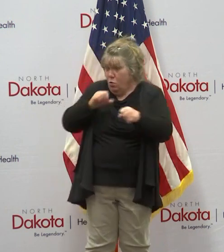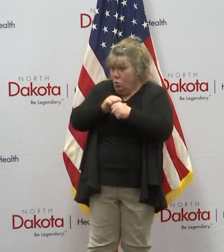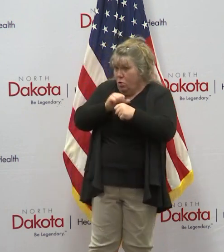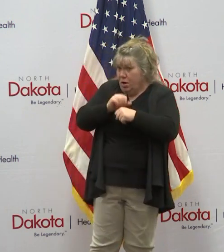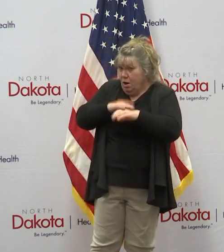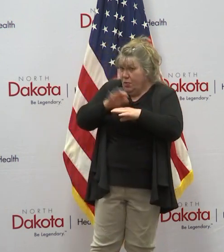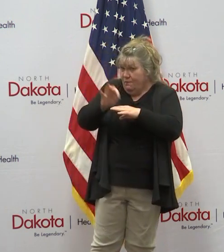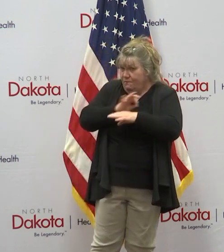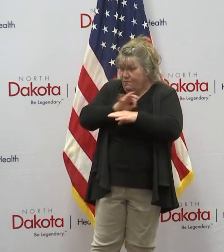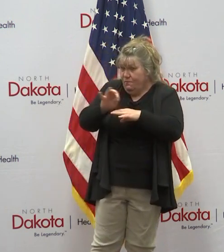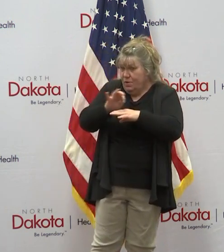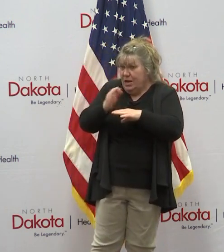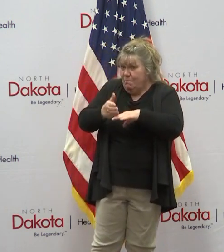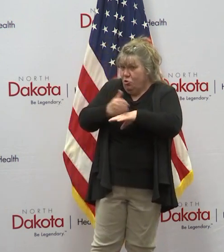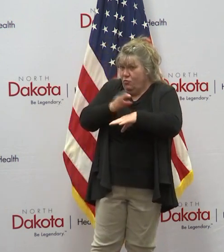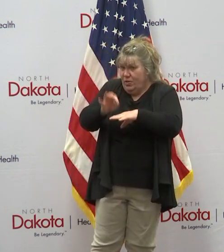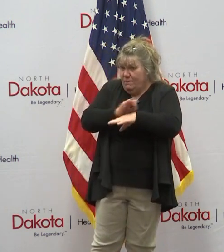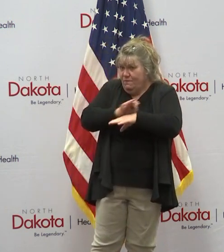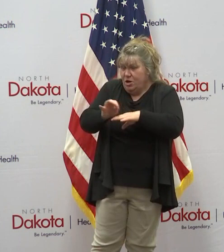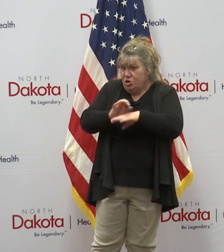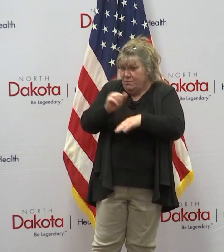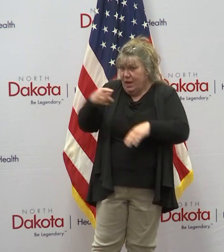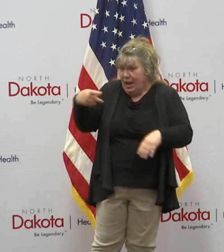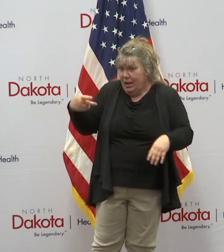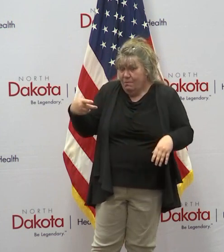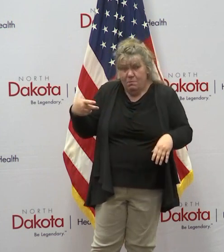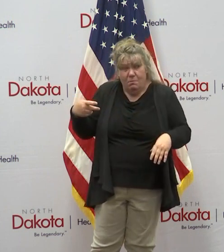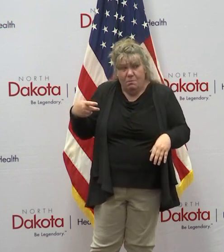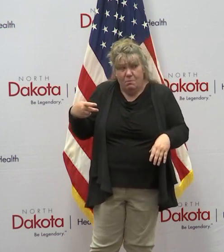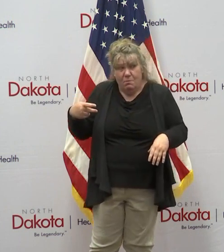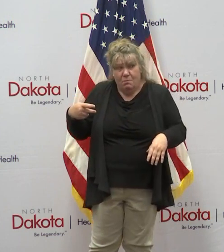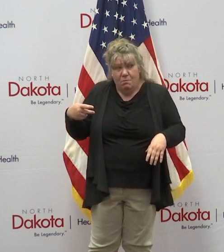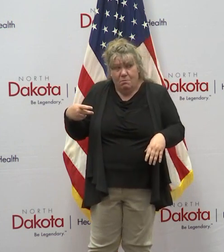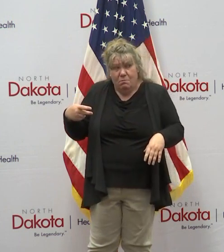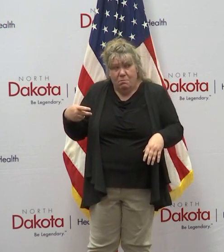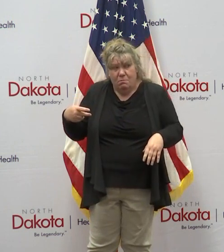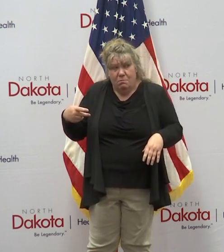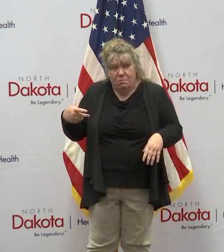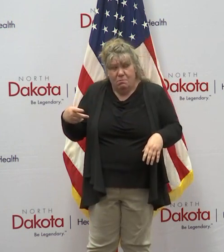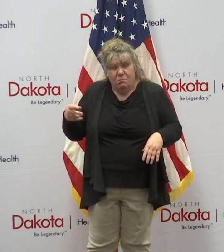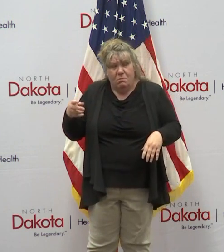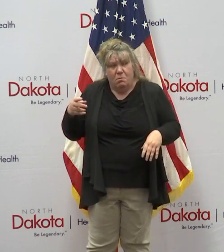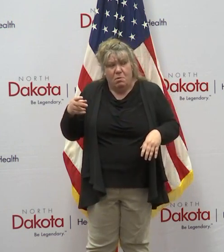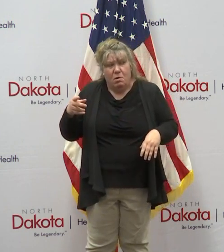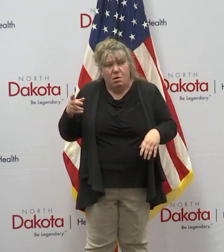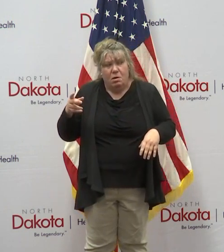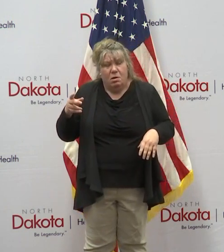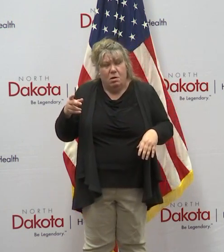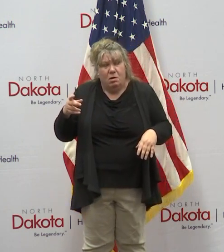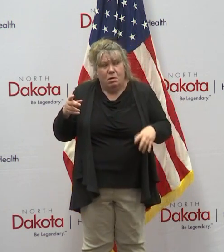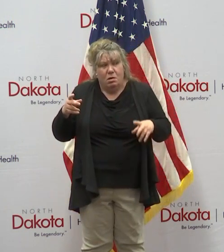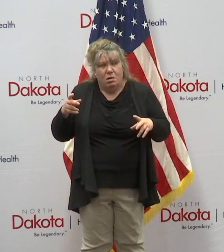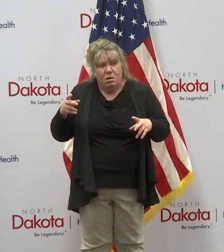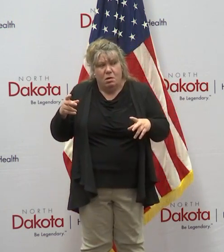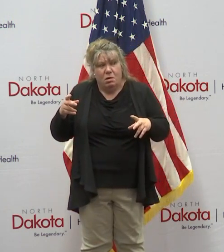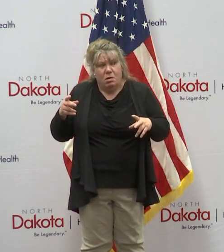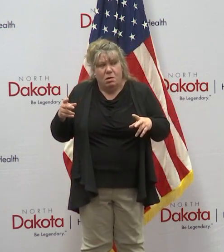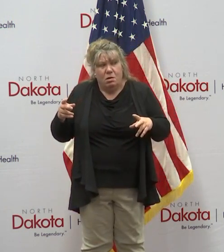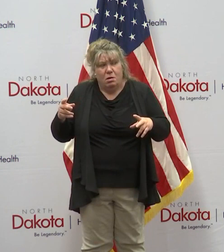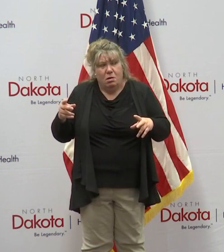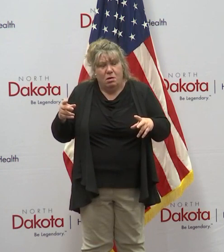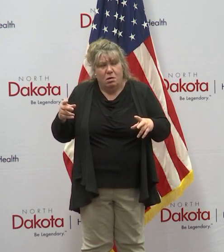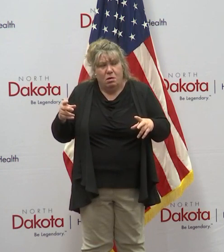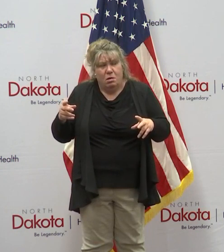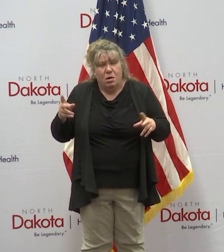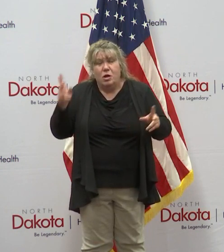the functionality you said to get to the point of, people being able to opt into their tracing